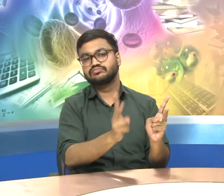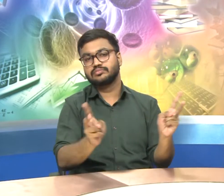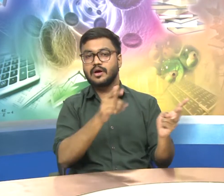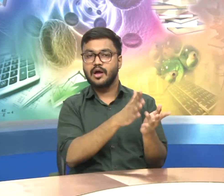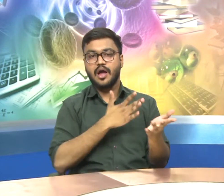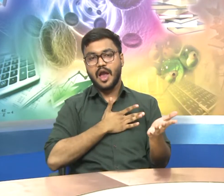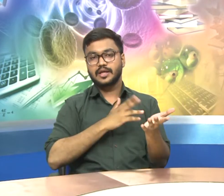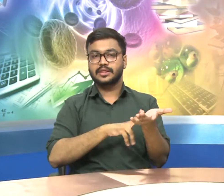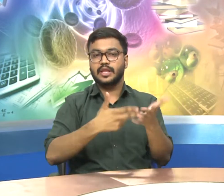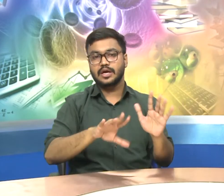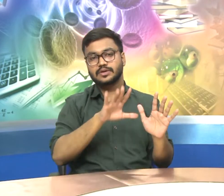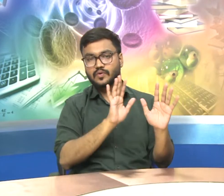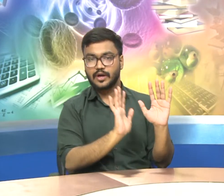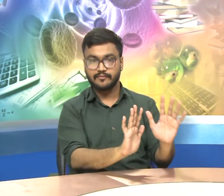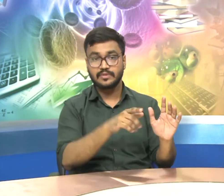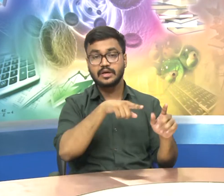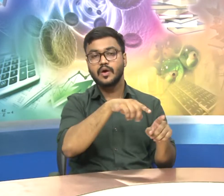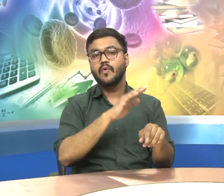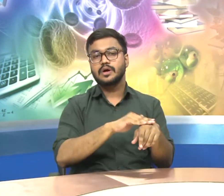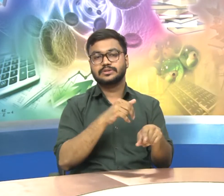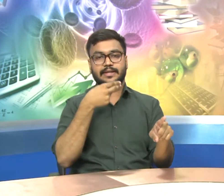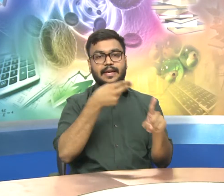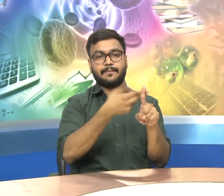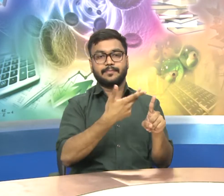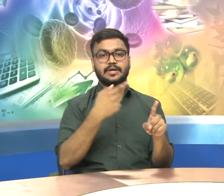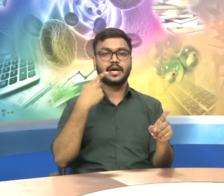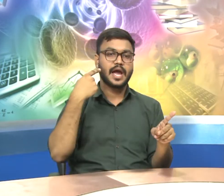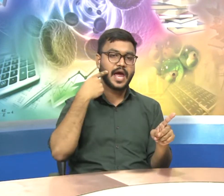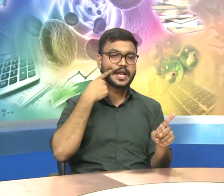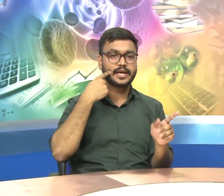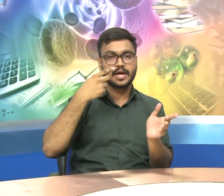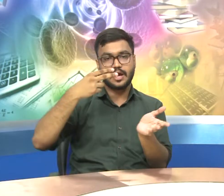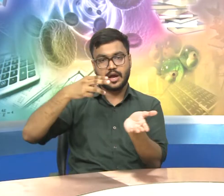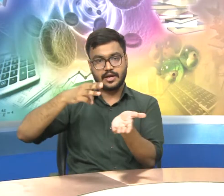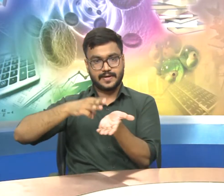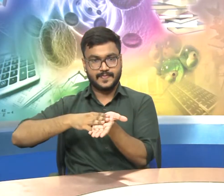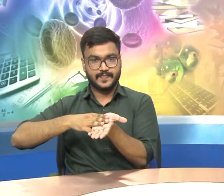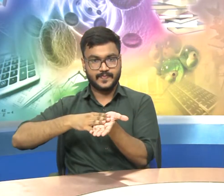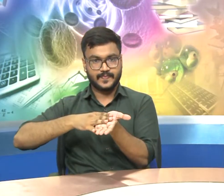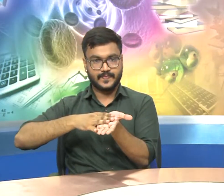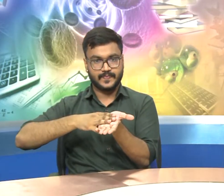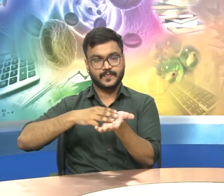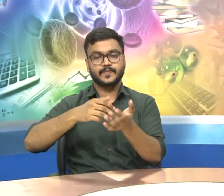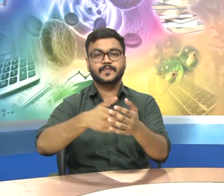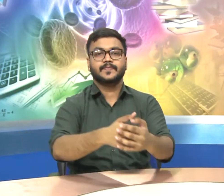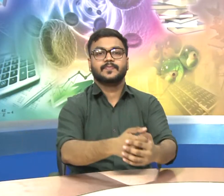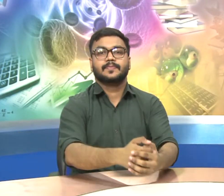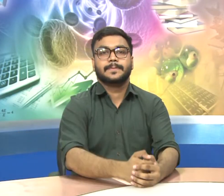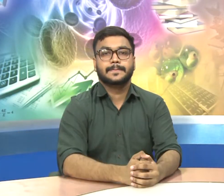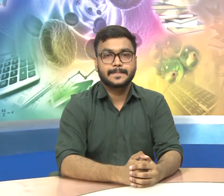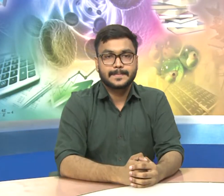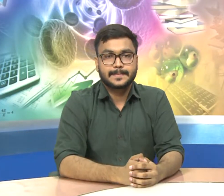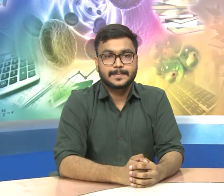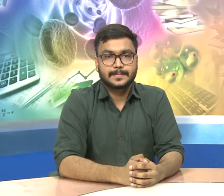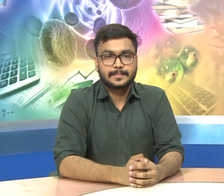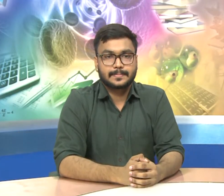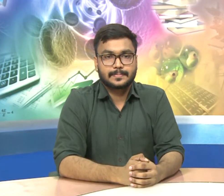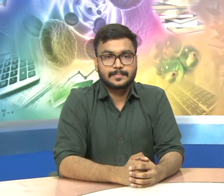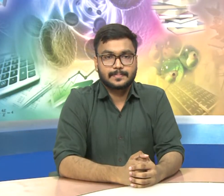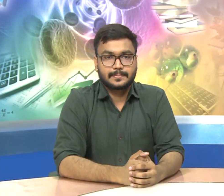The increase of dark colored organism due to industrial pollution is called industrial